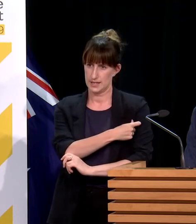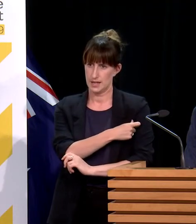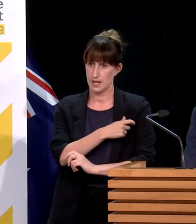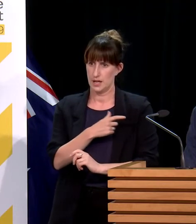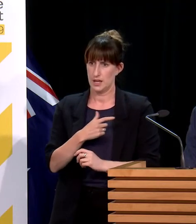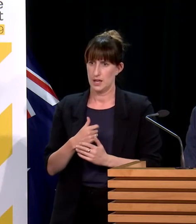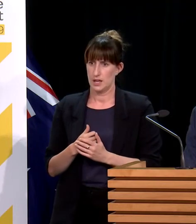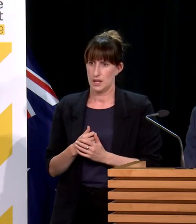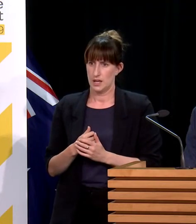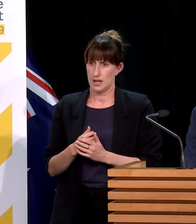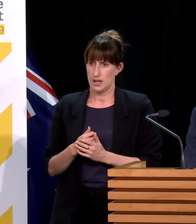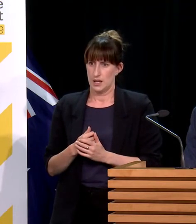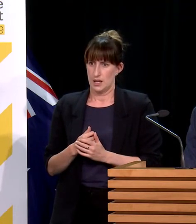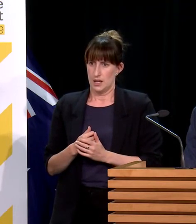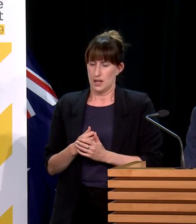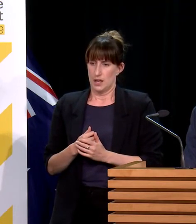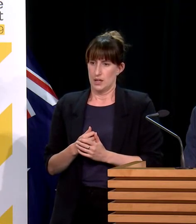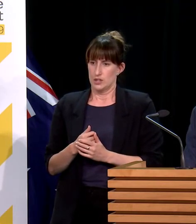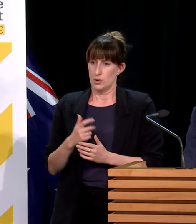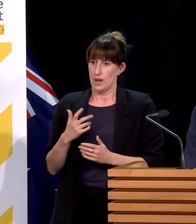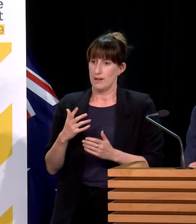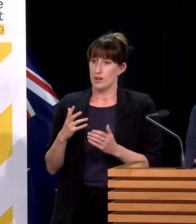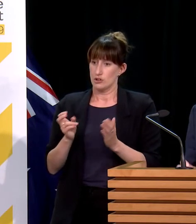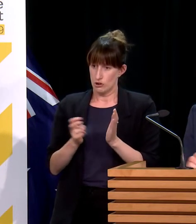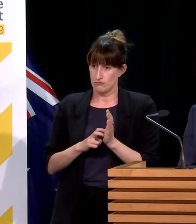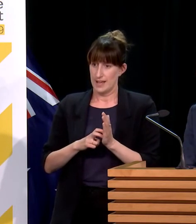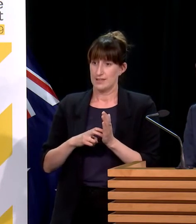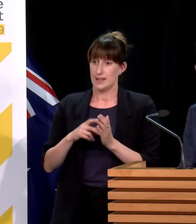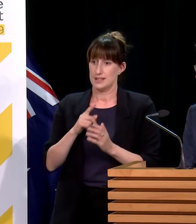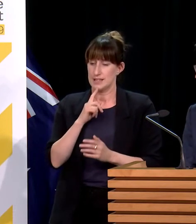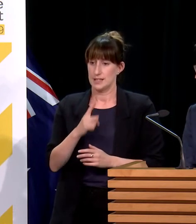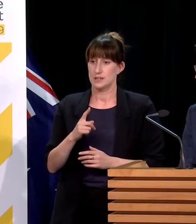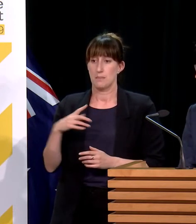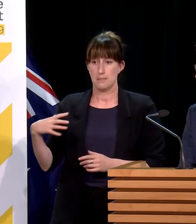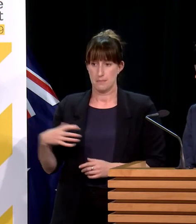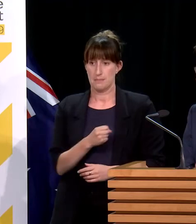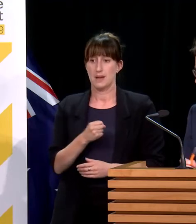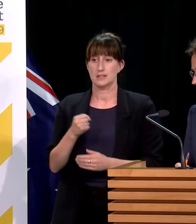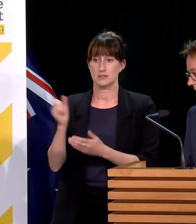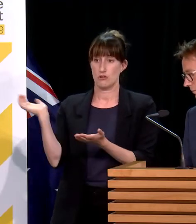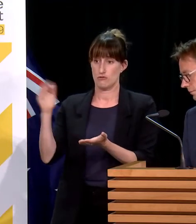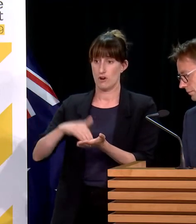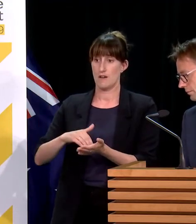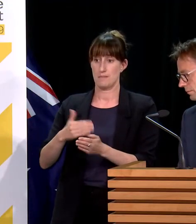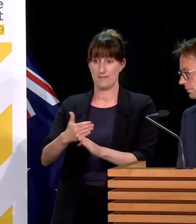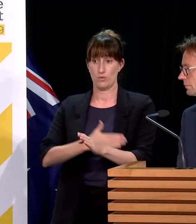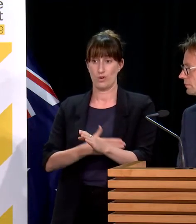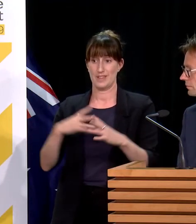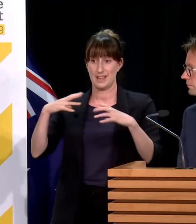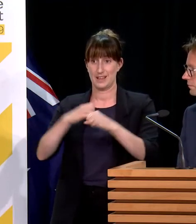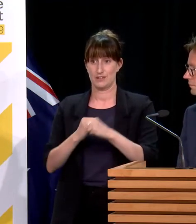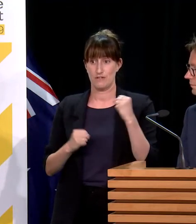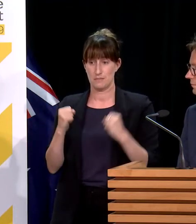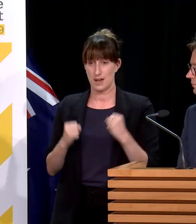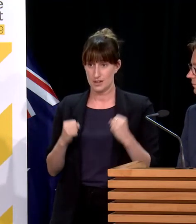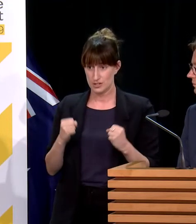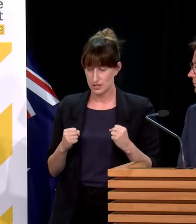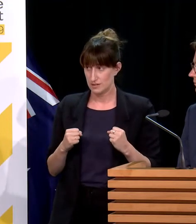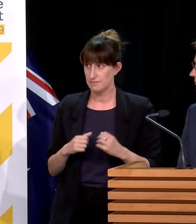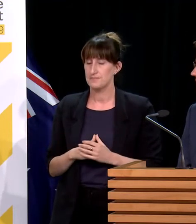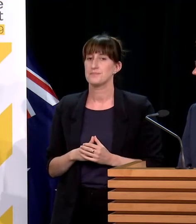requirement on Q1? Yeah, so we've agreed an indicative delivery schedule with them that would have, I think,